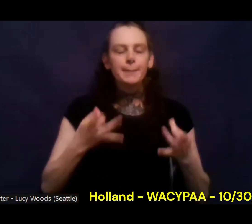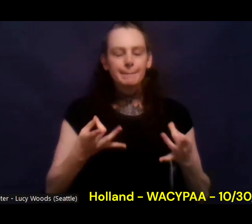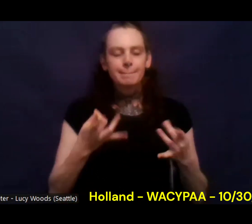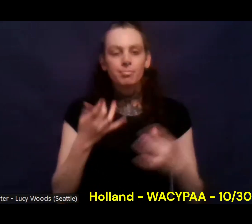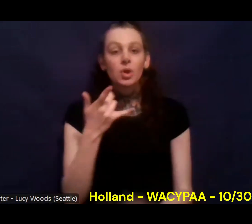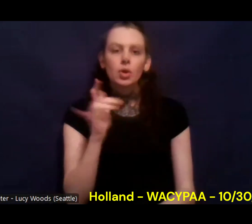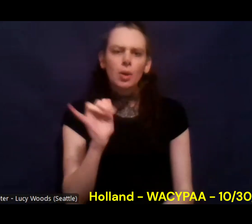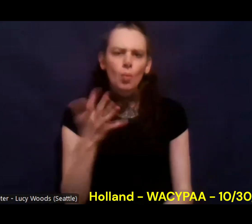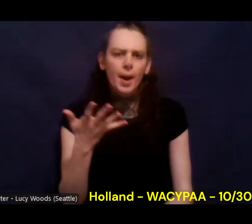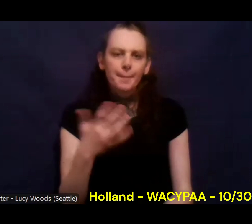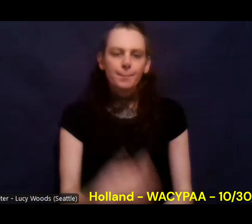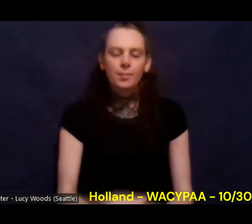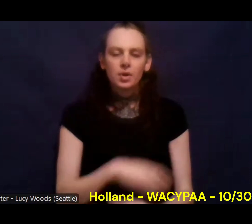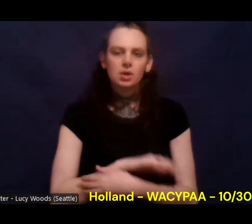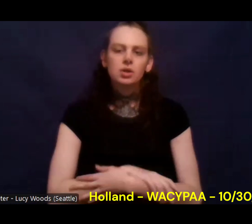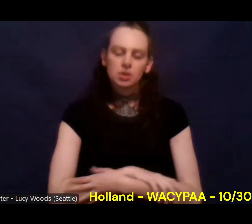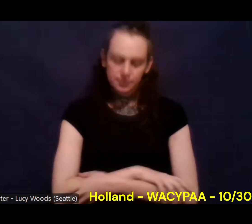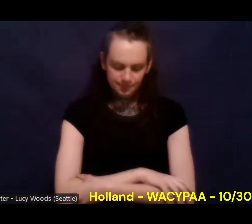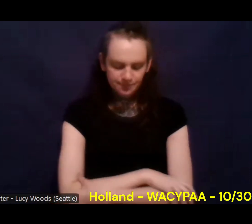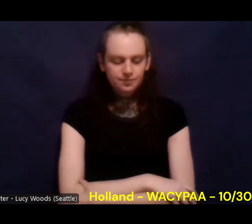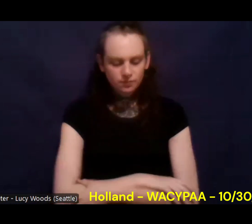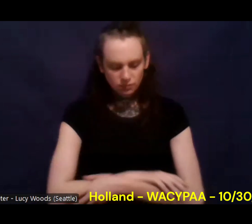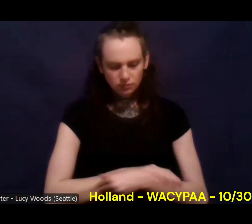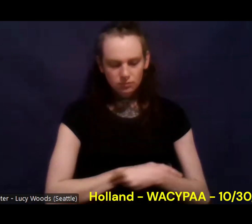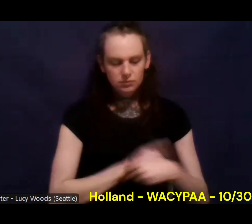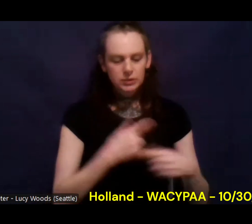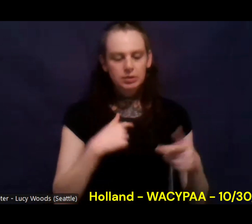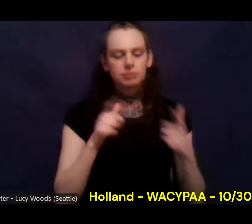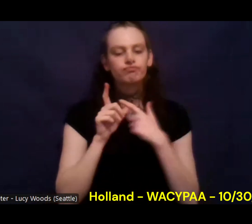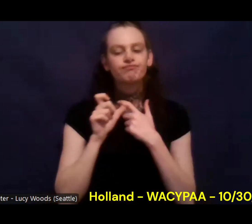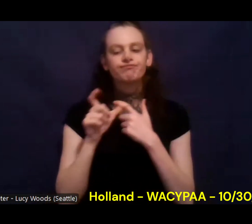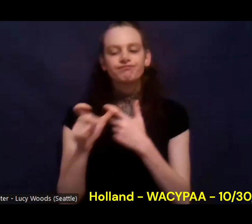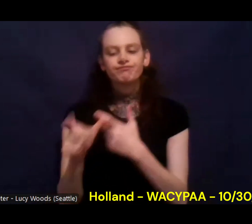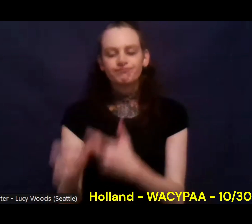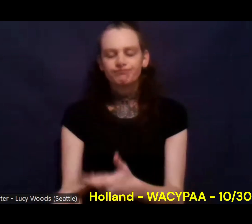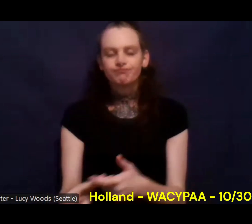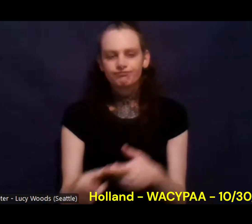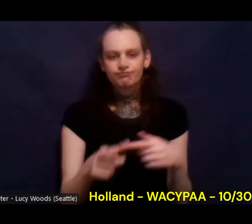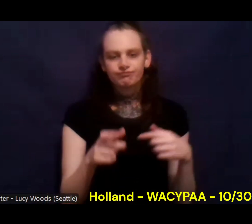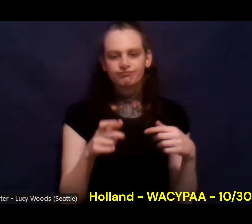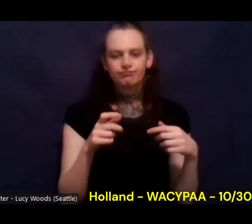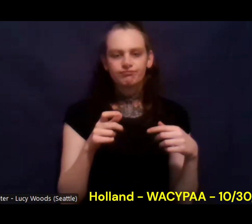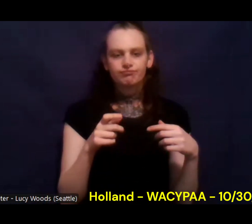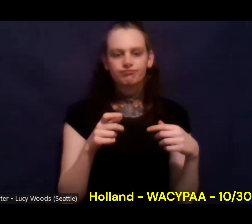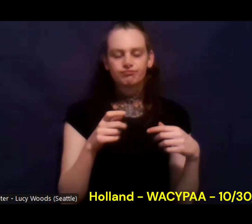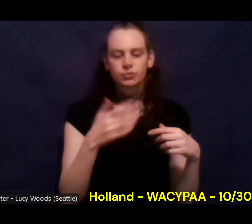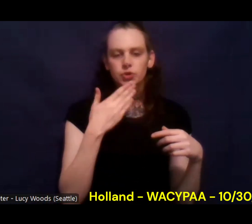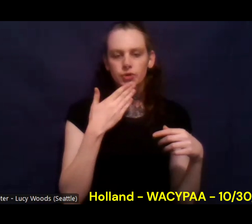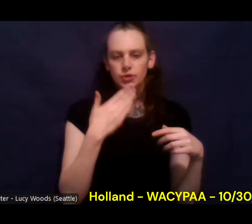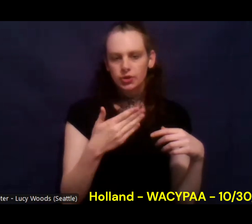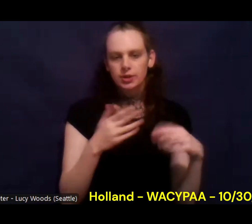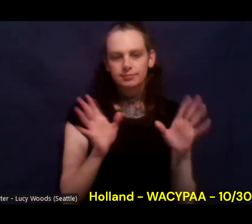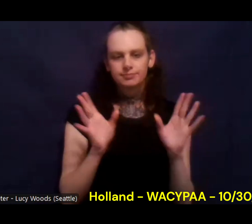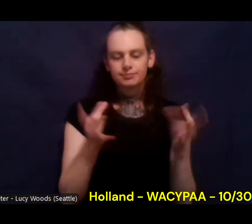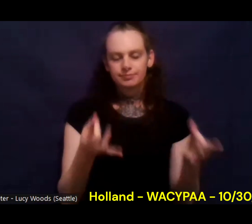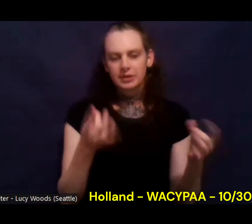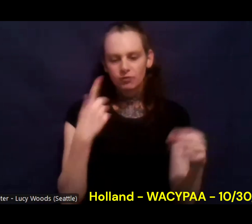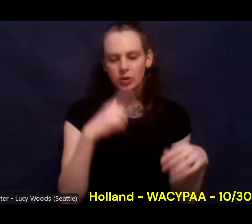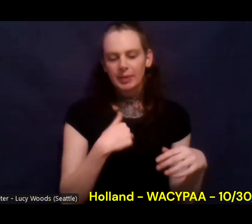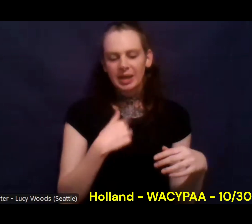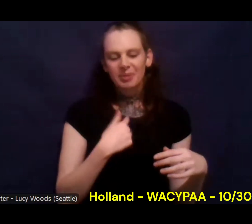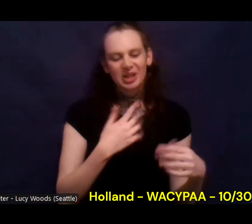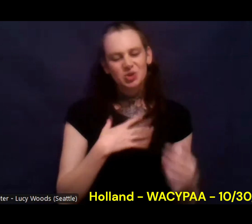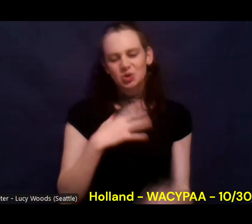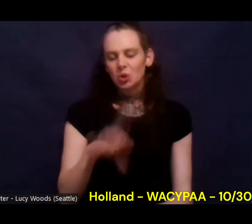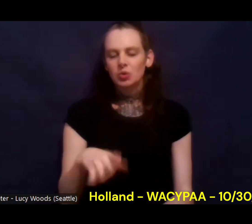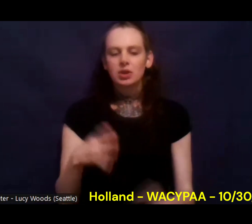do a lot of running is a good meditation for me. I'm not like a very good like sit down and like float off